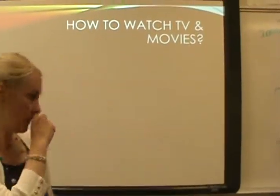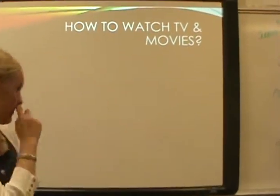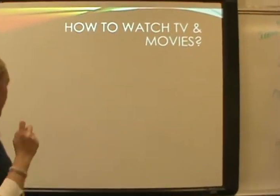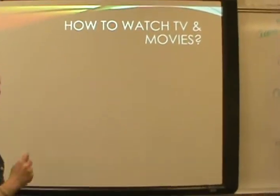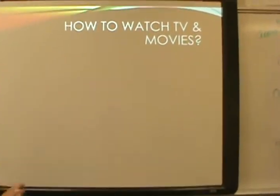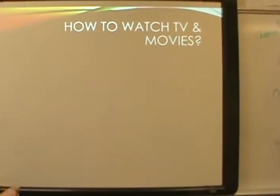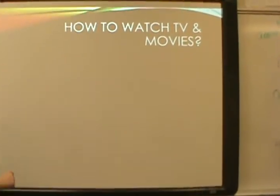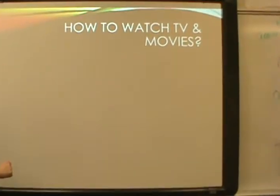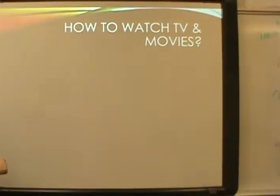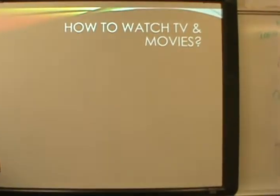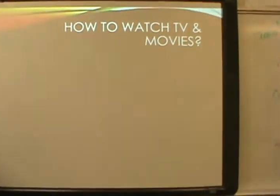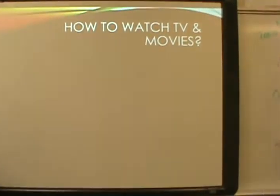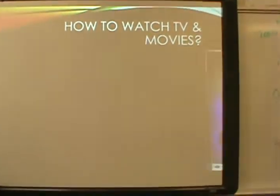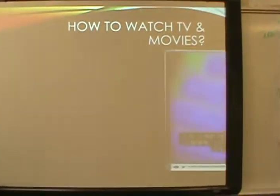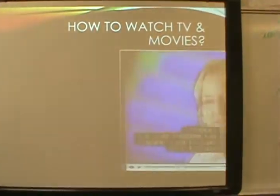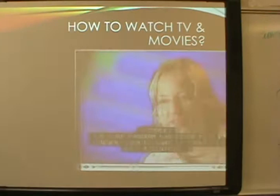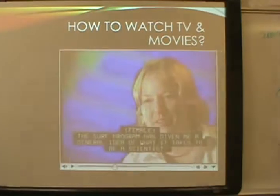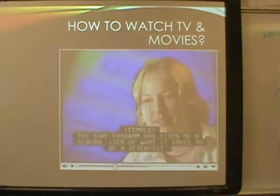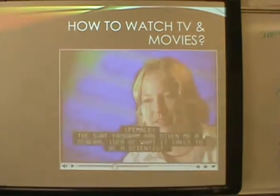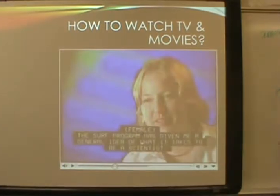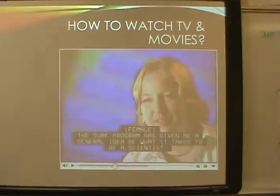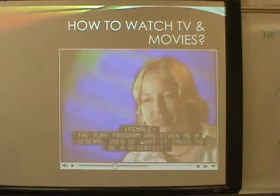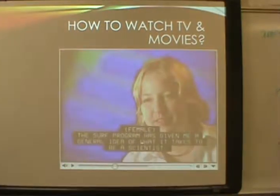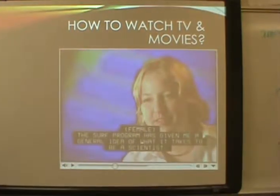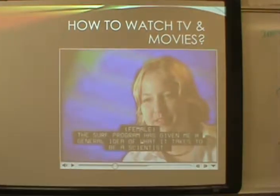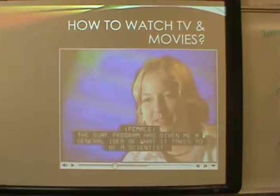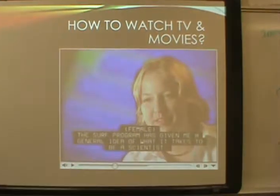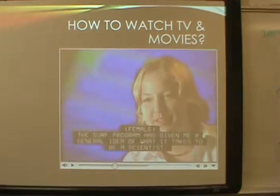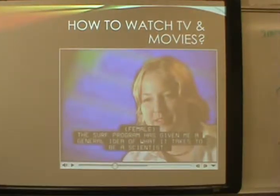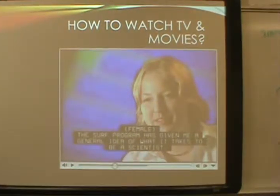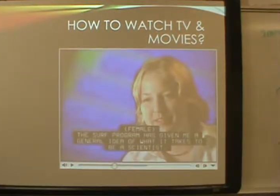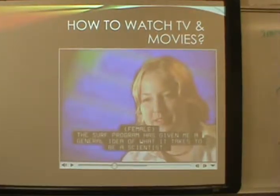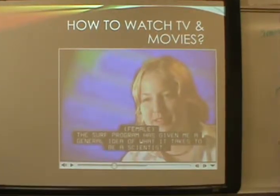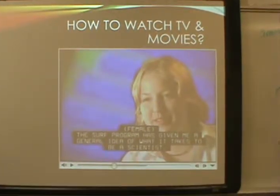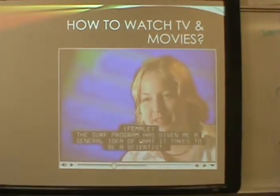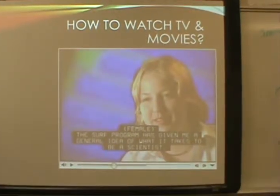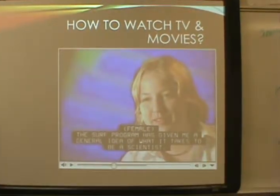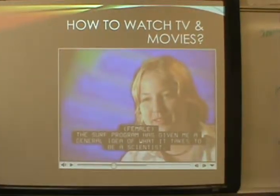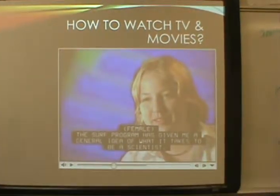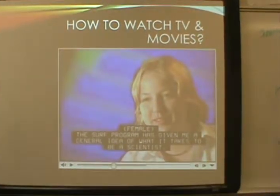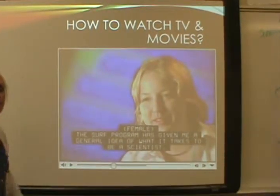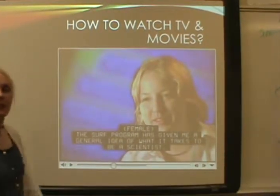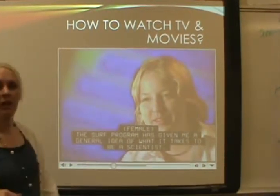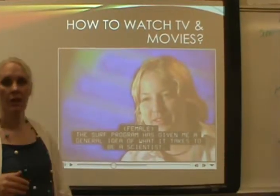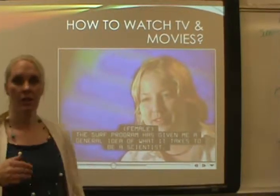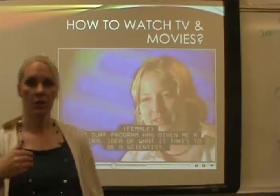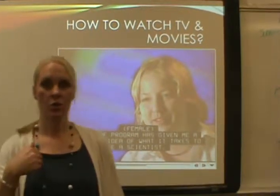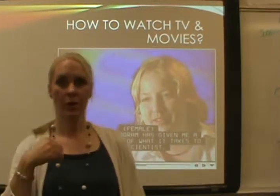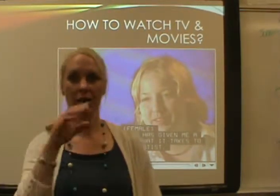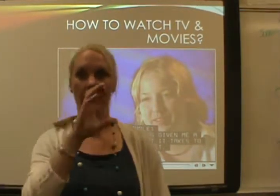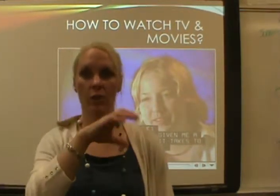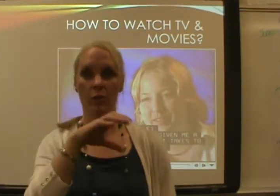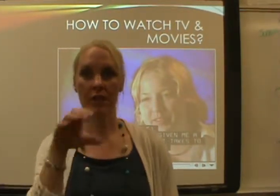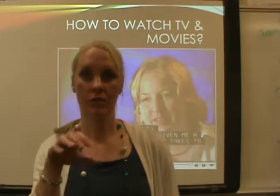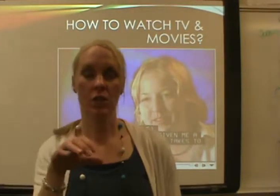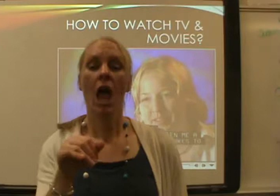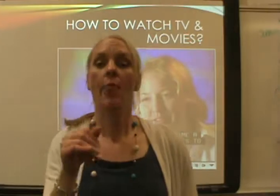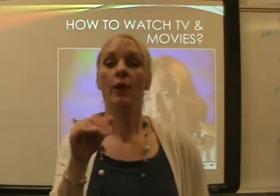Okay. So we have closed captions. They're